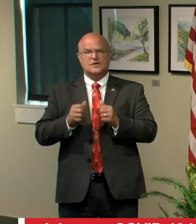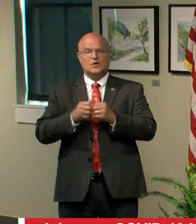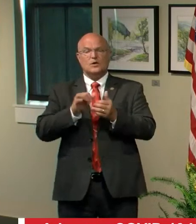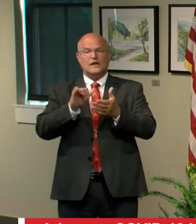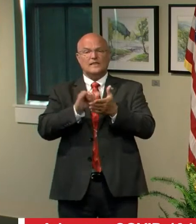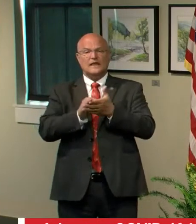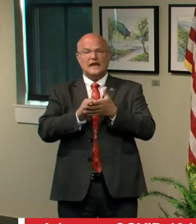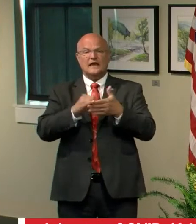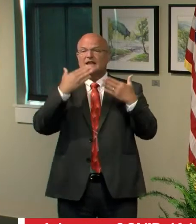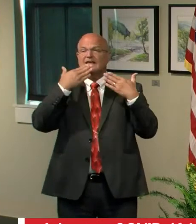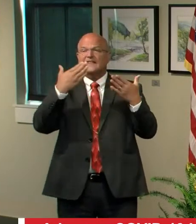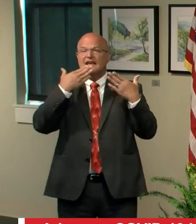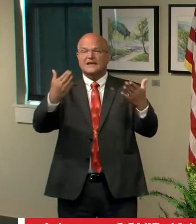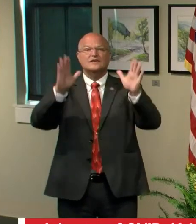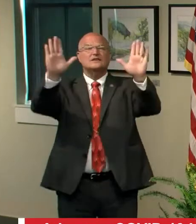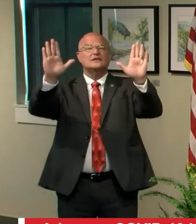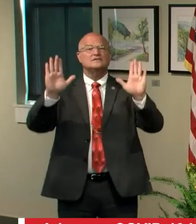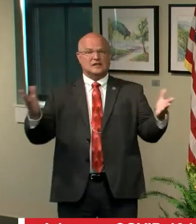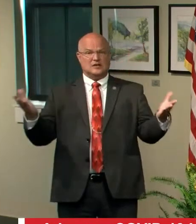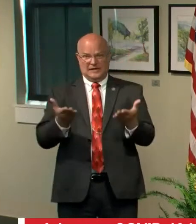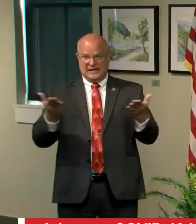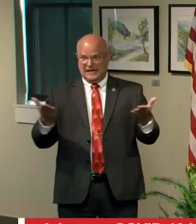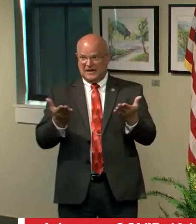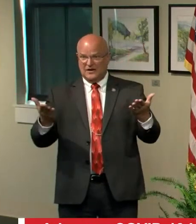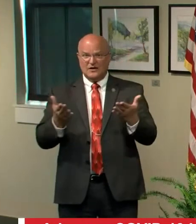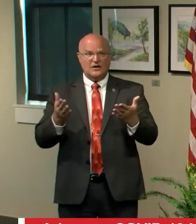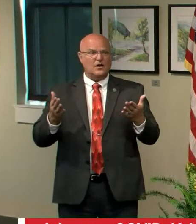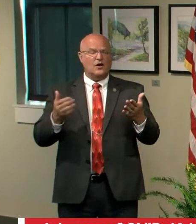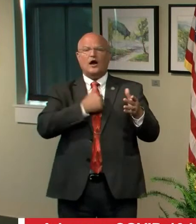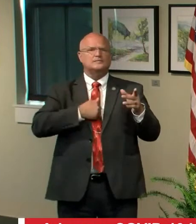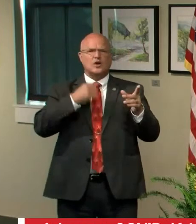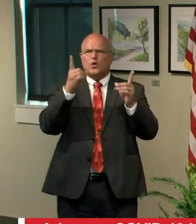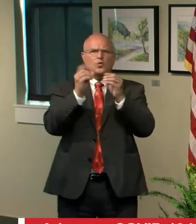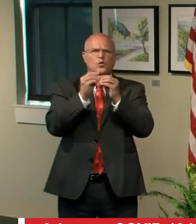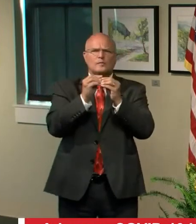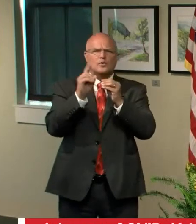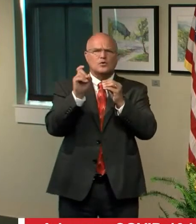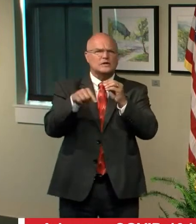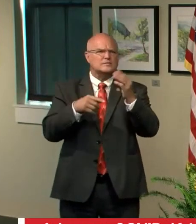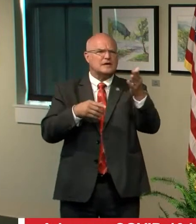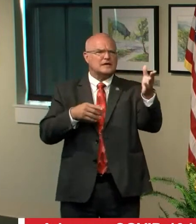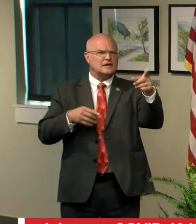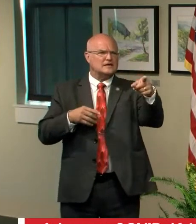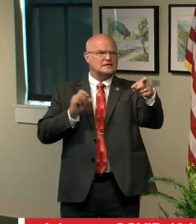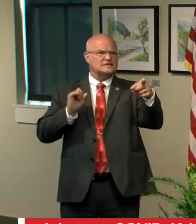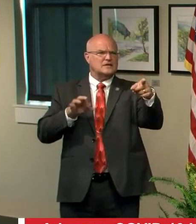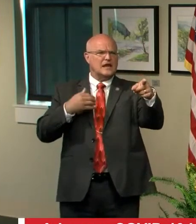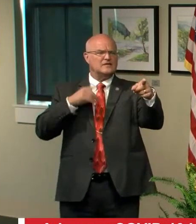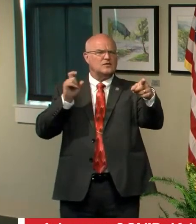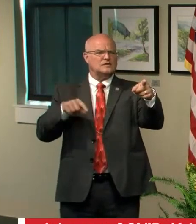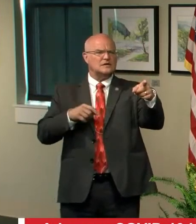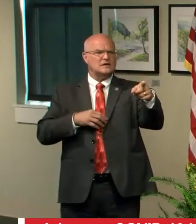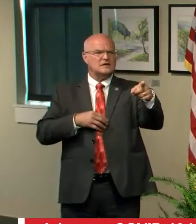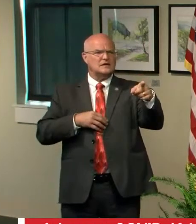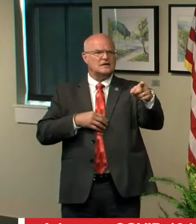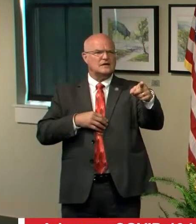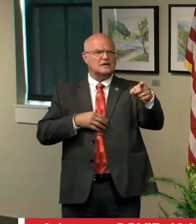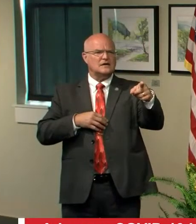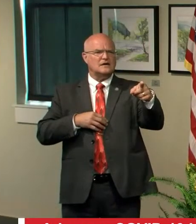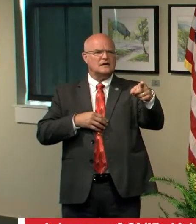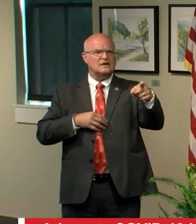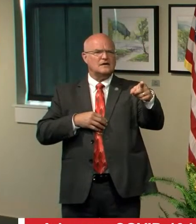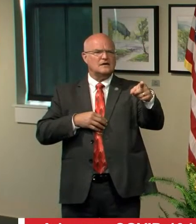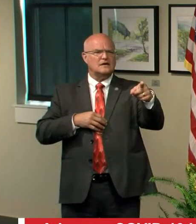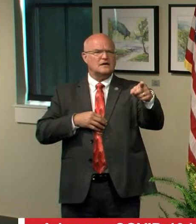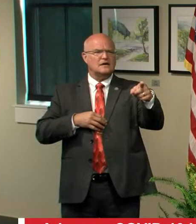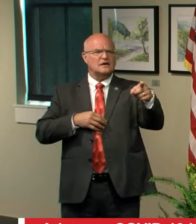With that, thank you all. It is great to be here I'm sorry, there was a question back here. Yes, sir, you did have a question. Yeah, we